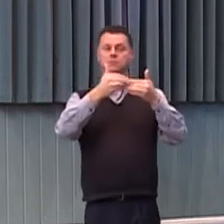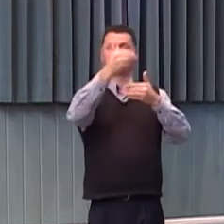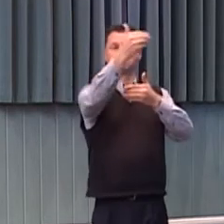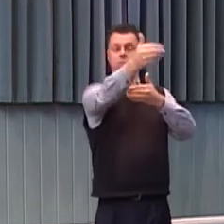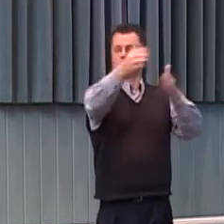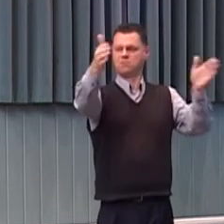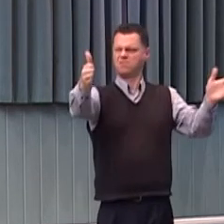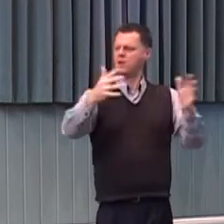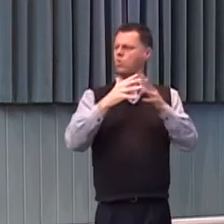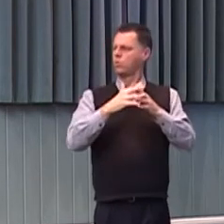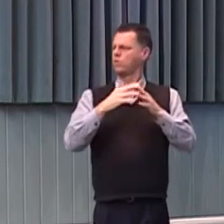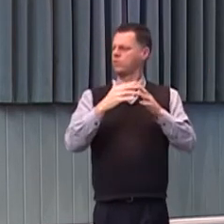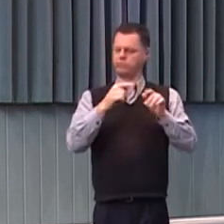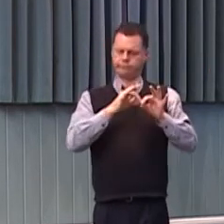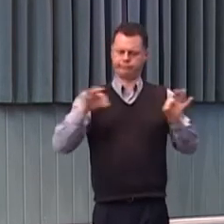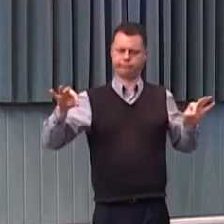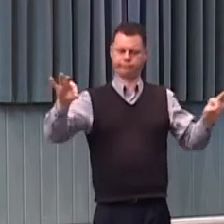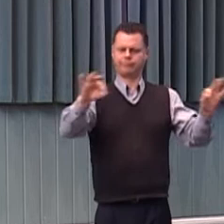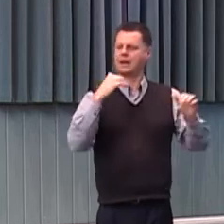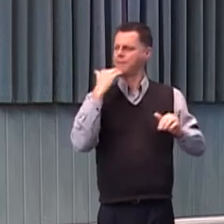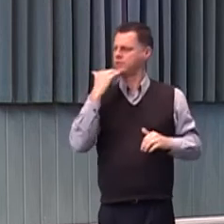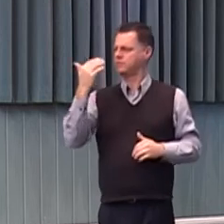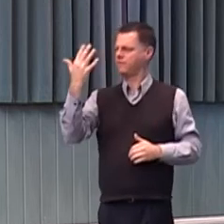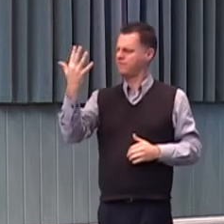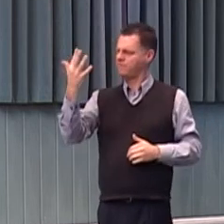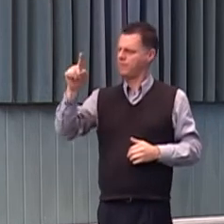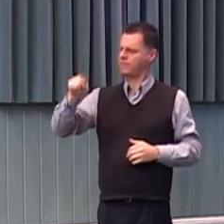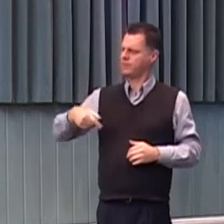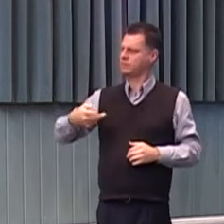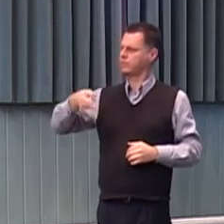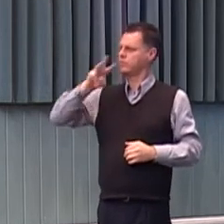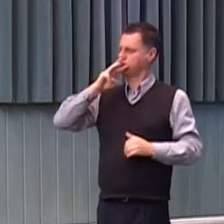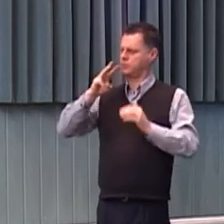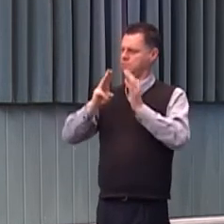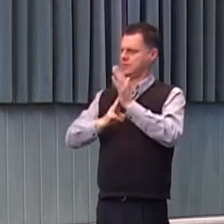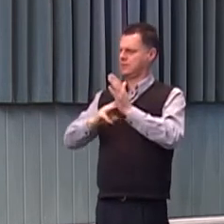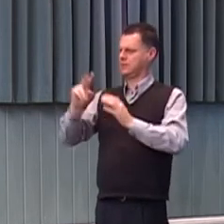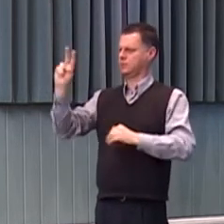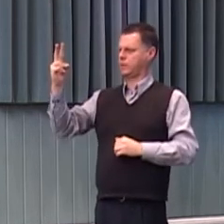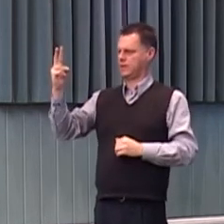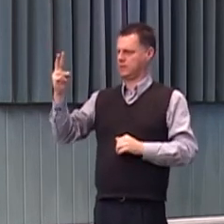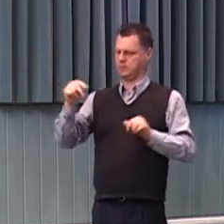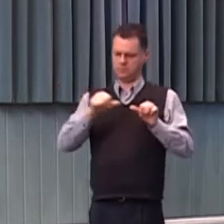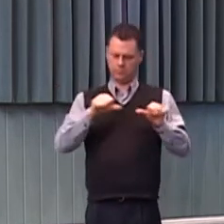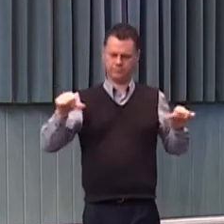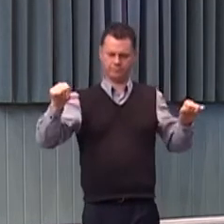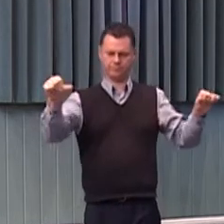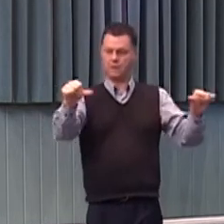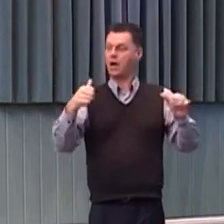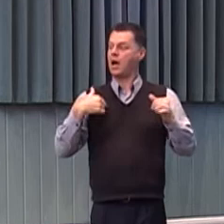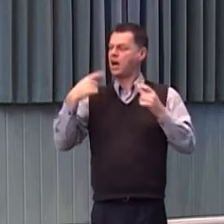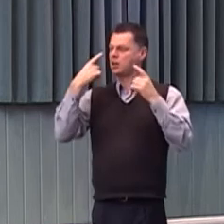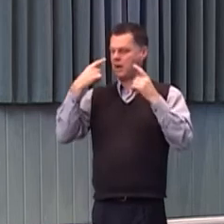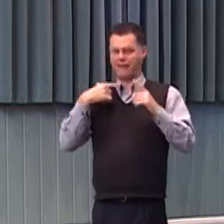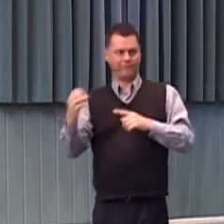metres. Now, when you look at that small parcel of land, I'm going to show you now a diagram that actually